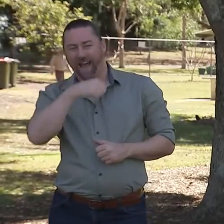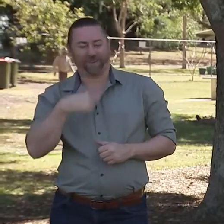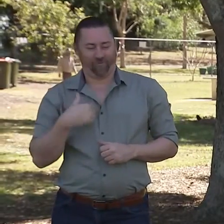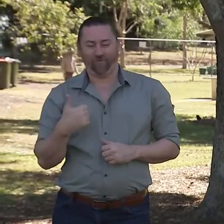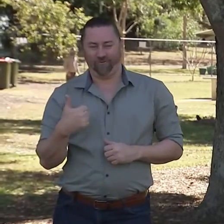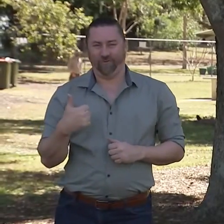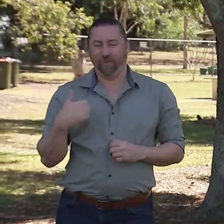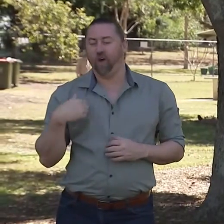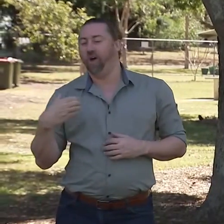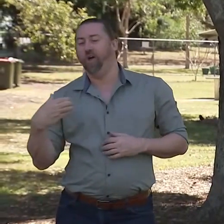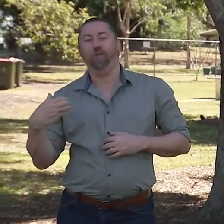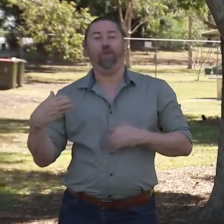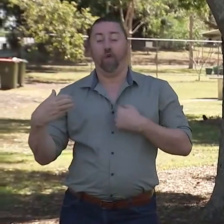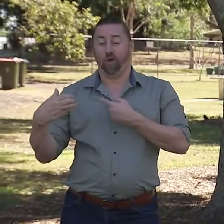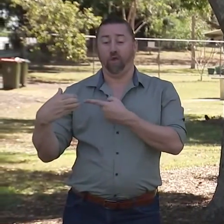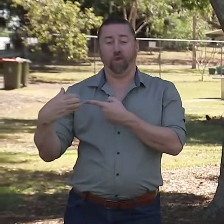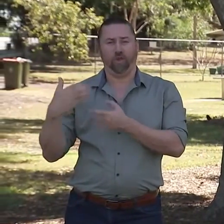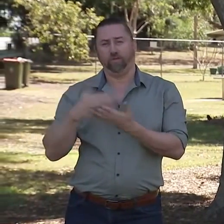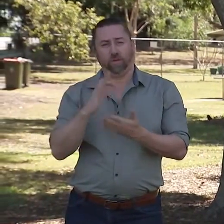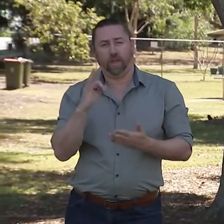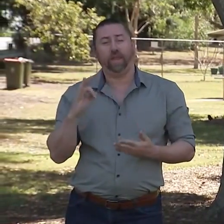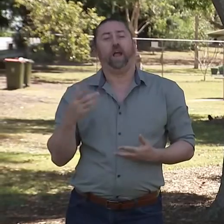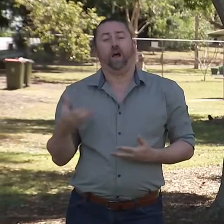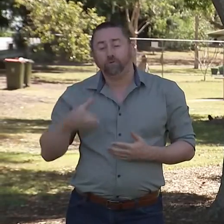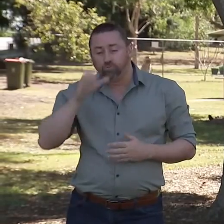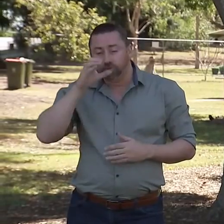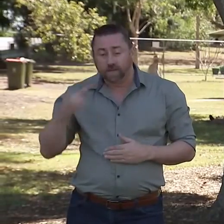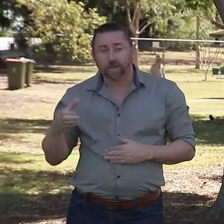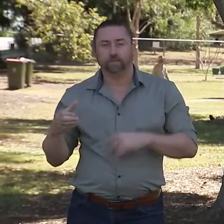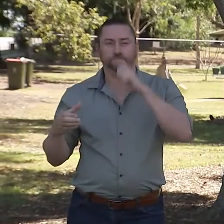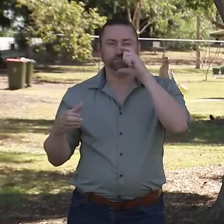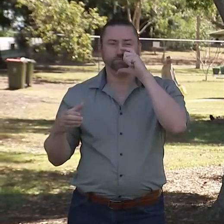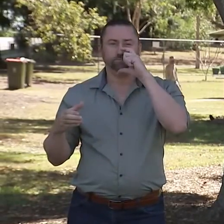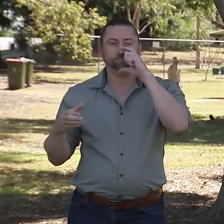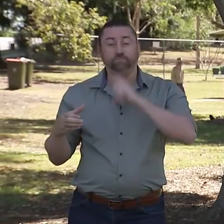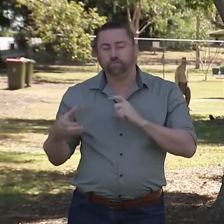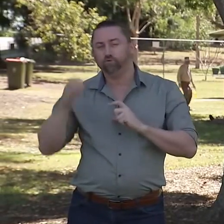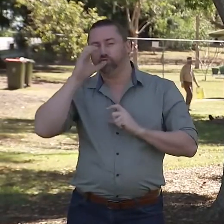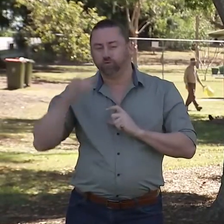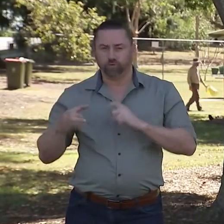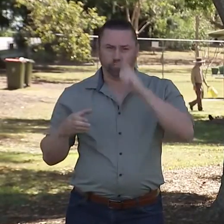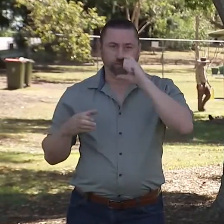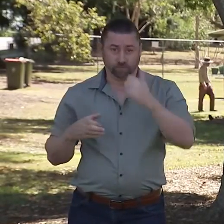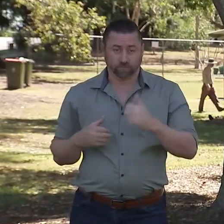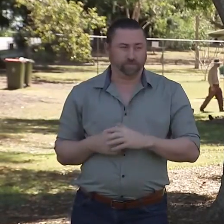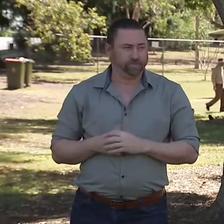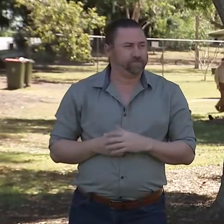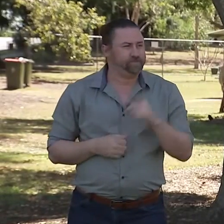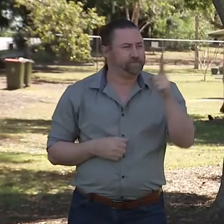by Dr. Young, and that's what I expect everyone to do.